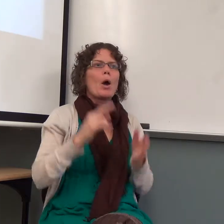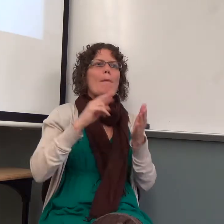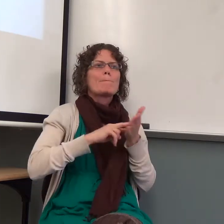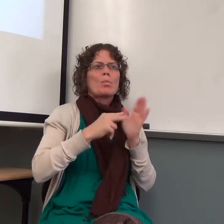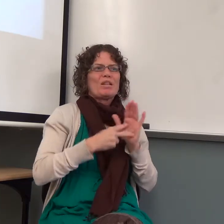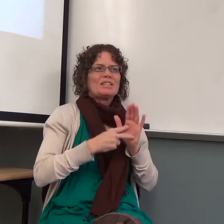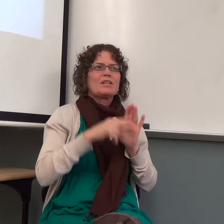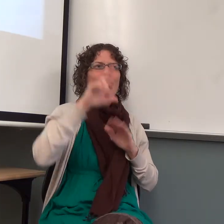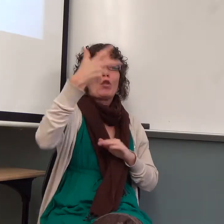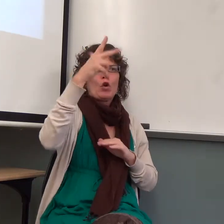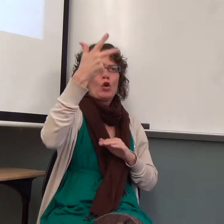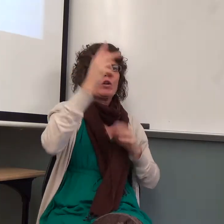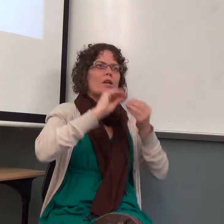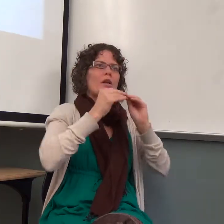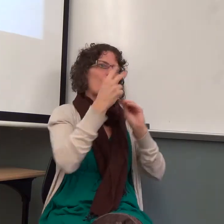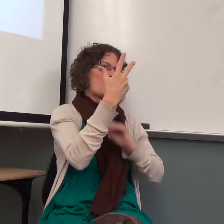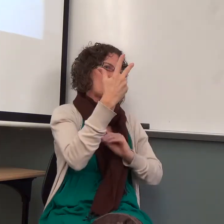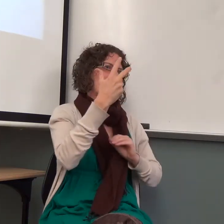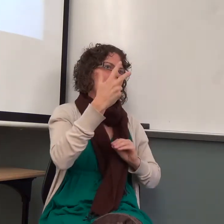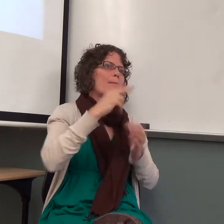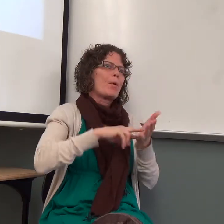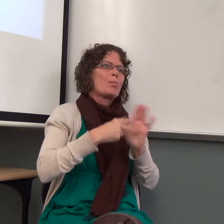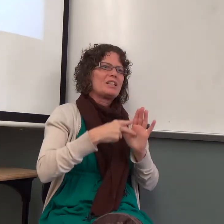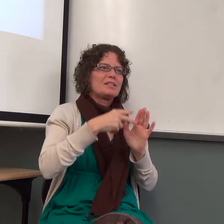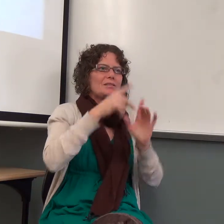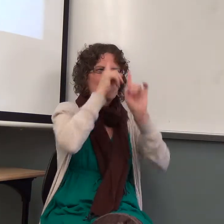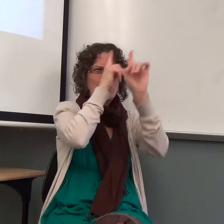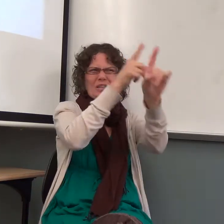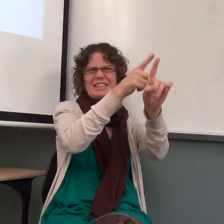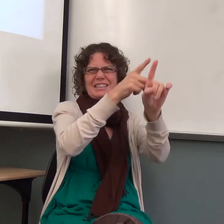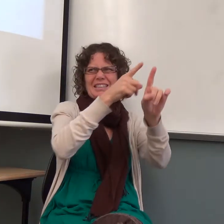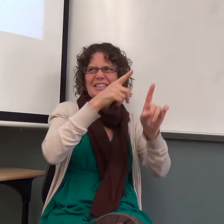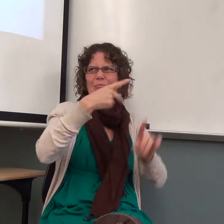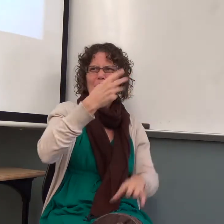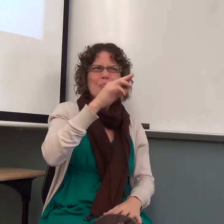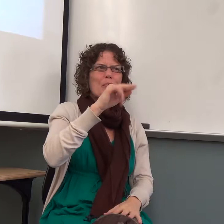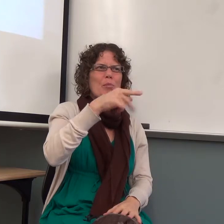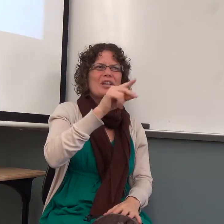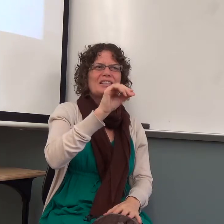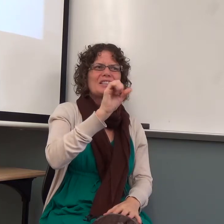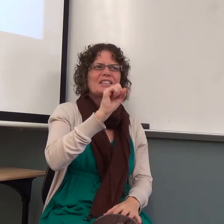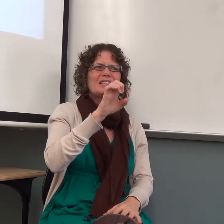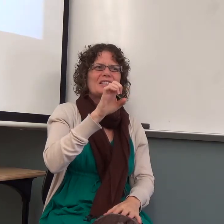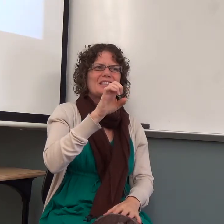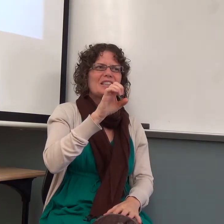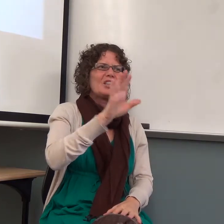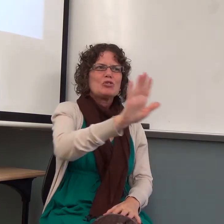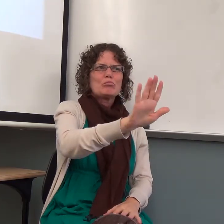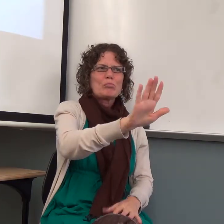our third thing. Okay? Purpose. Our third little set of notes here. And then we're going to take a little break.